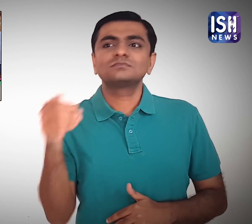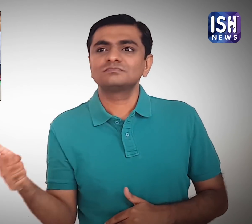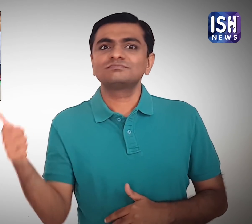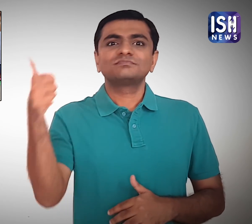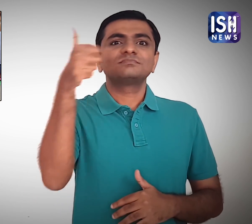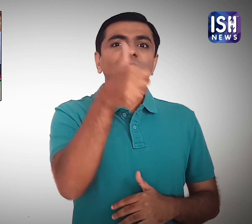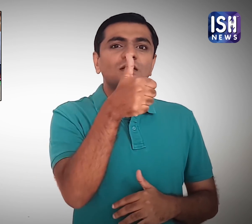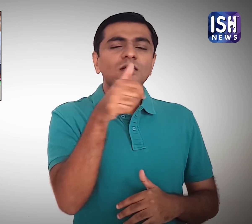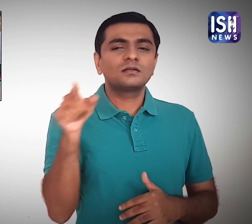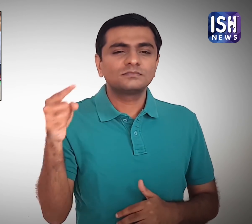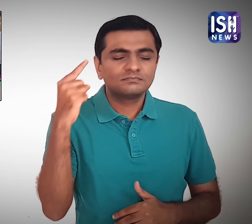2014,